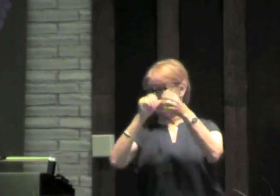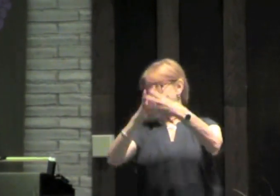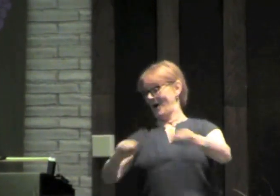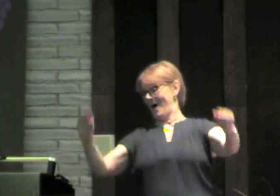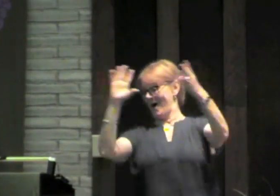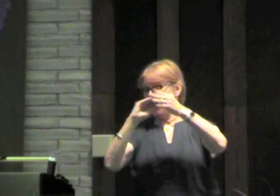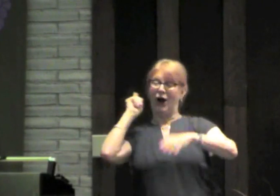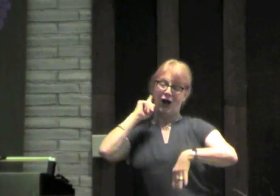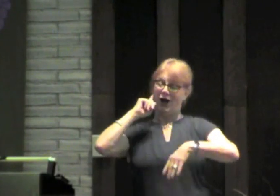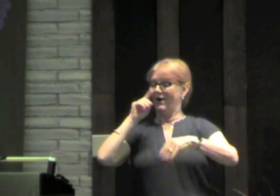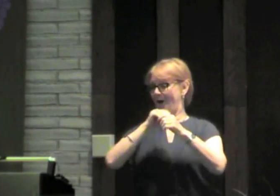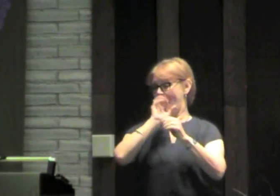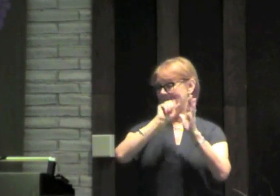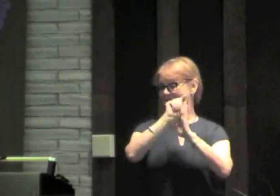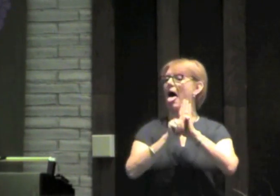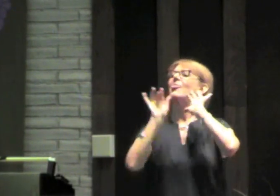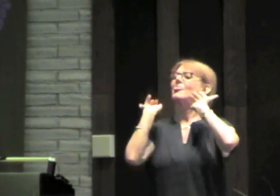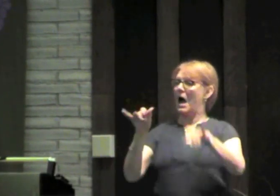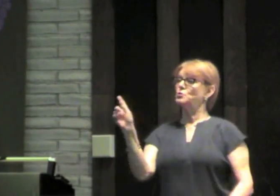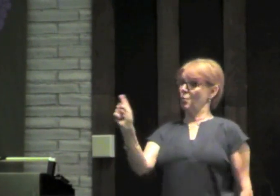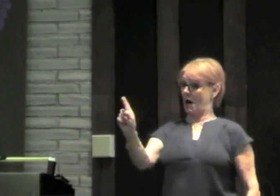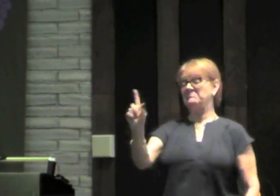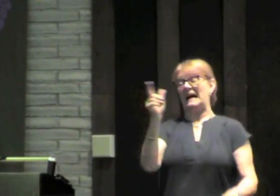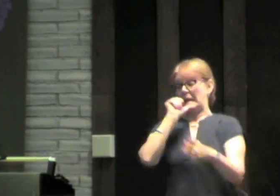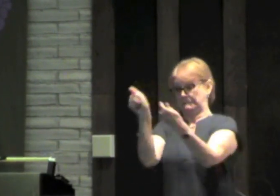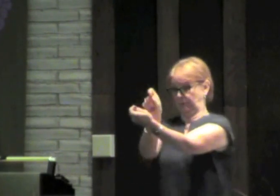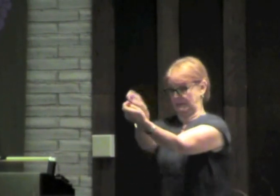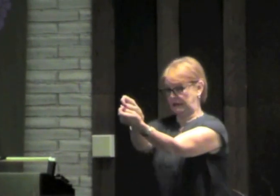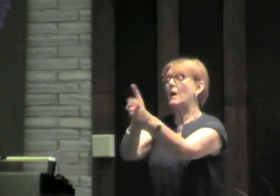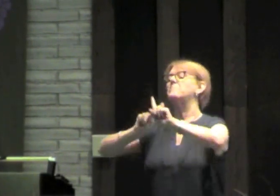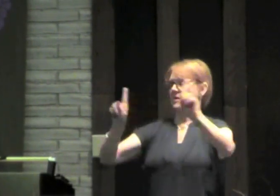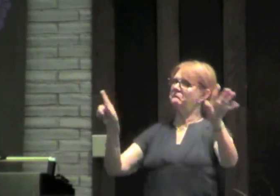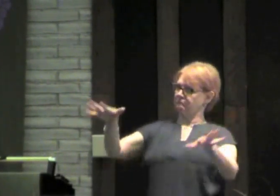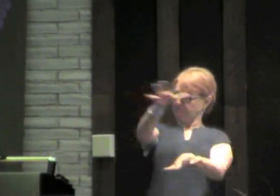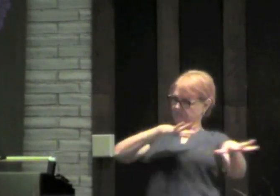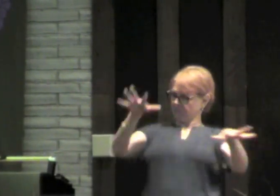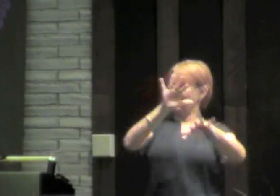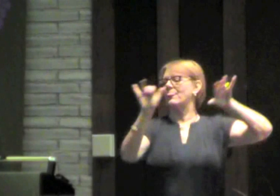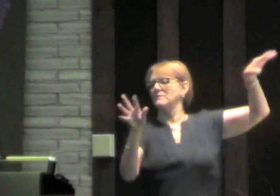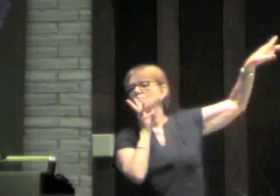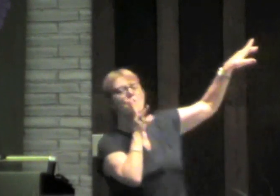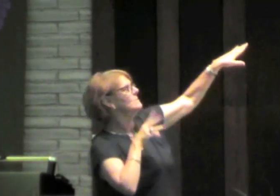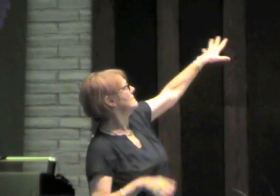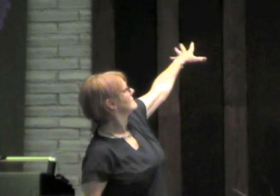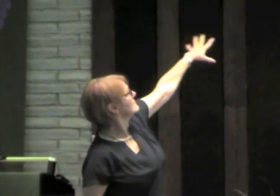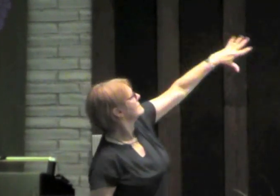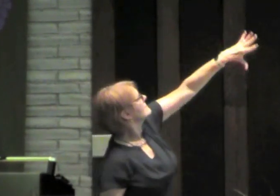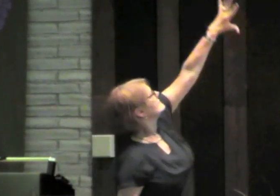that gigantic fish? Sometimes people say it's a whale. Well, that's the Old Testament story. We don't know that this is the exact place, but this is